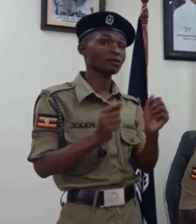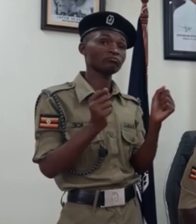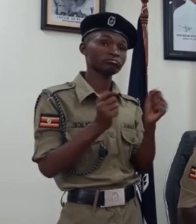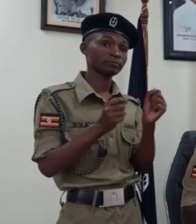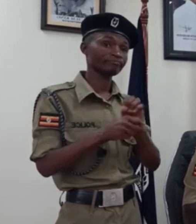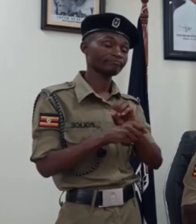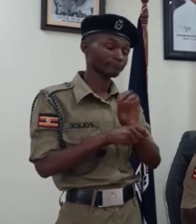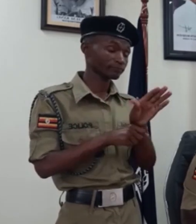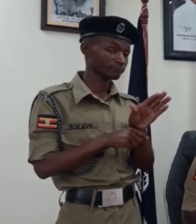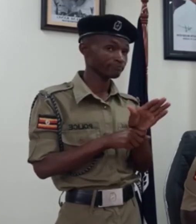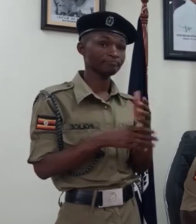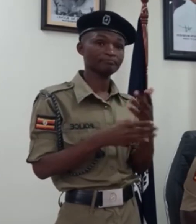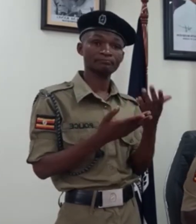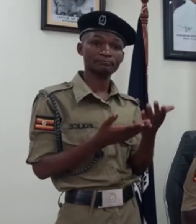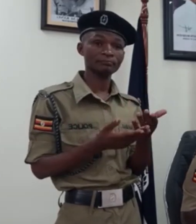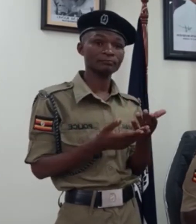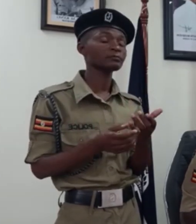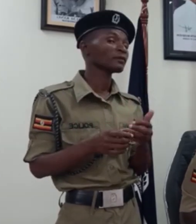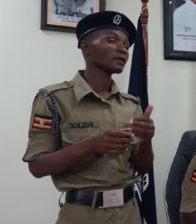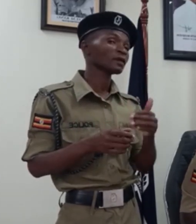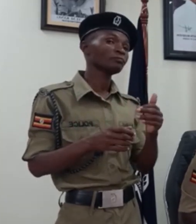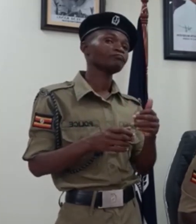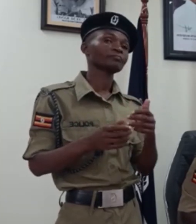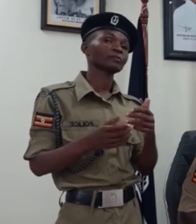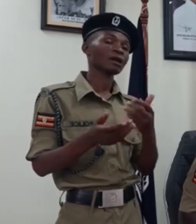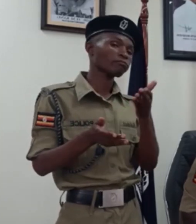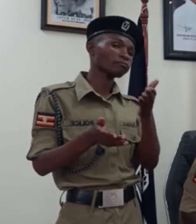esaana ne mu ngeri